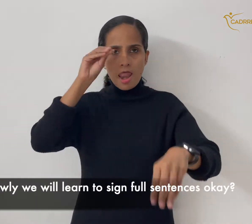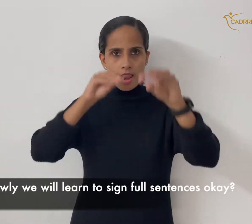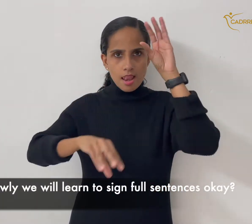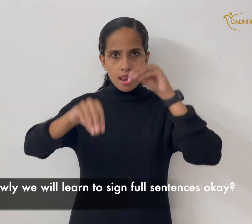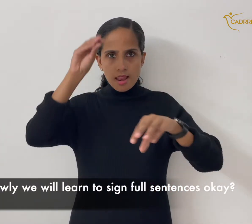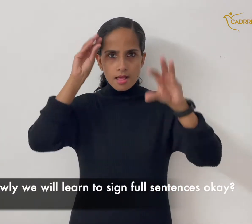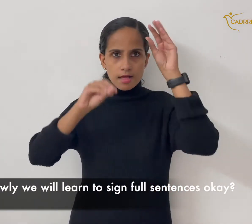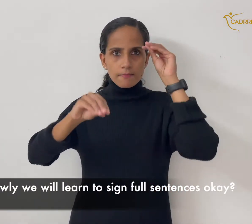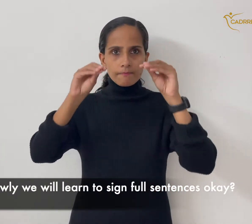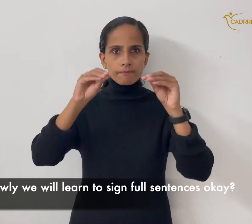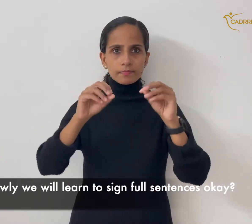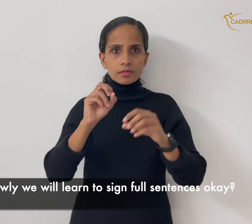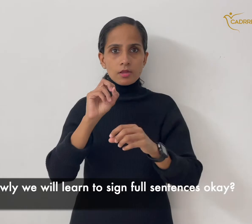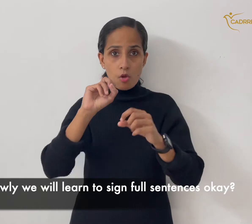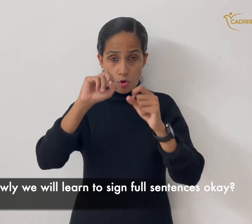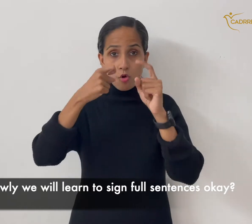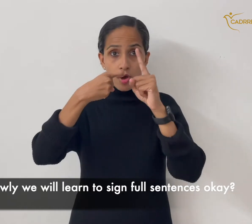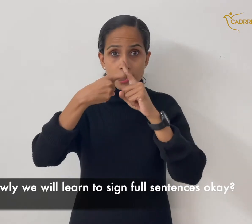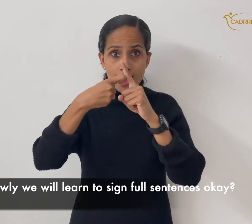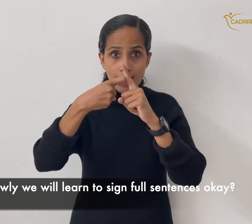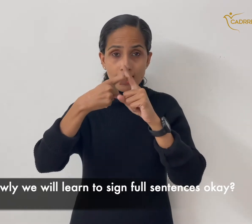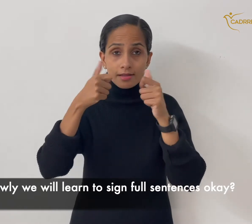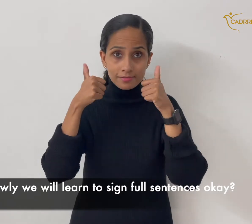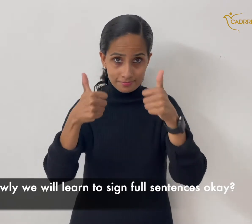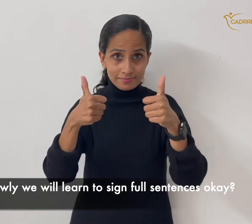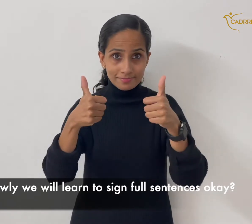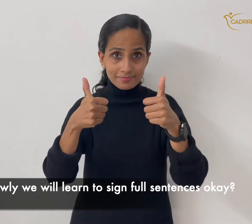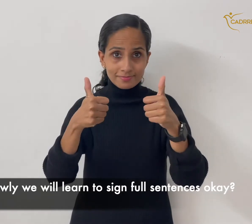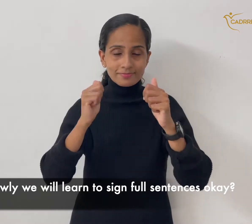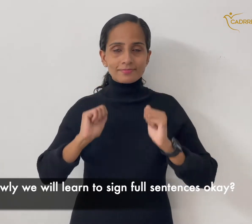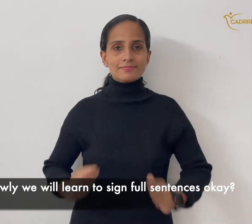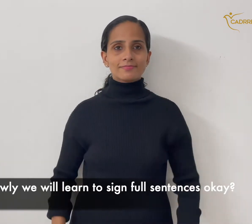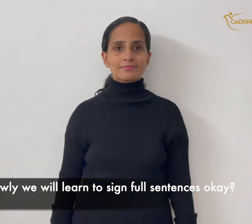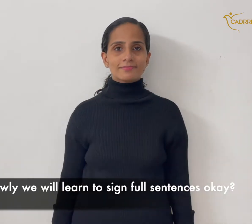slowly, we will learn to sign full sentences. Okay?